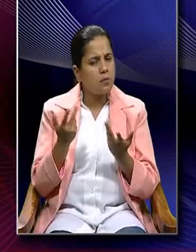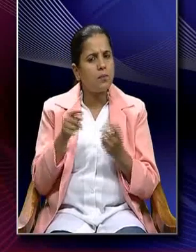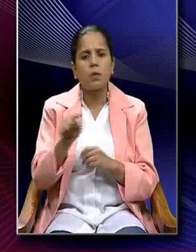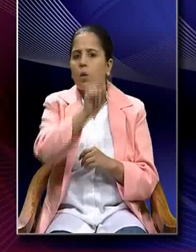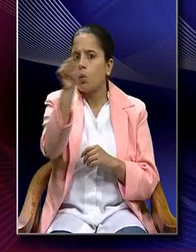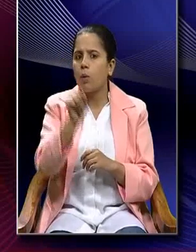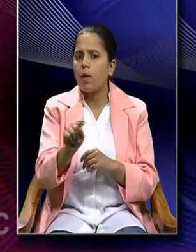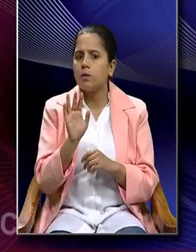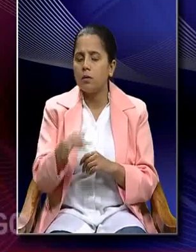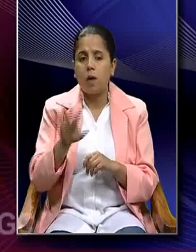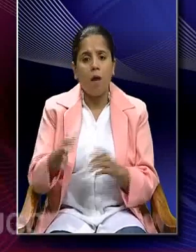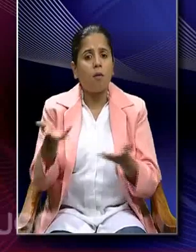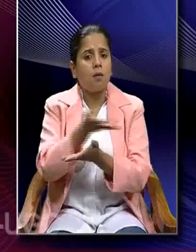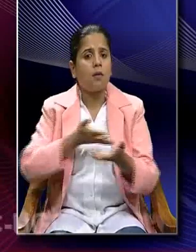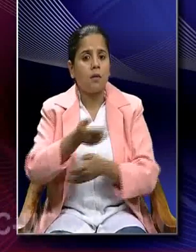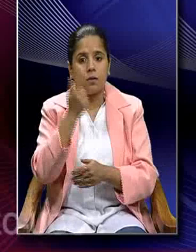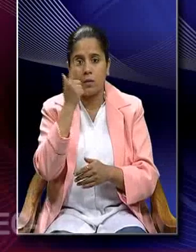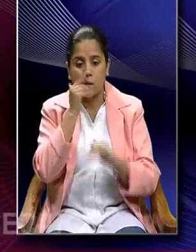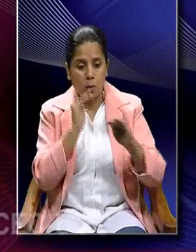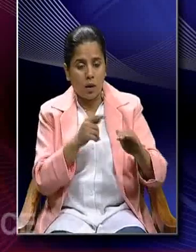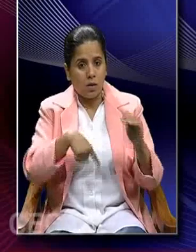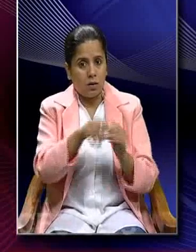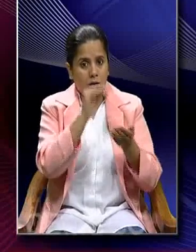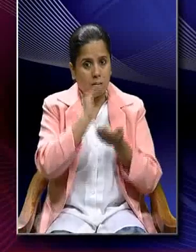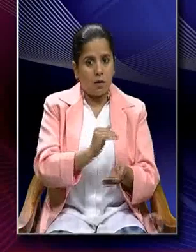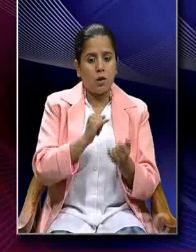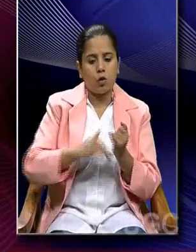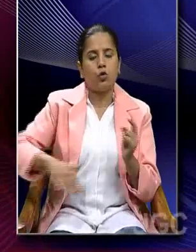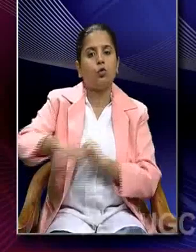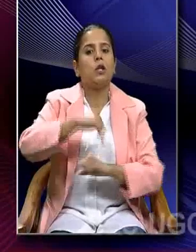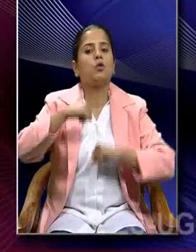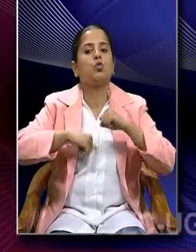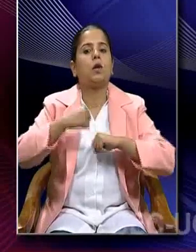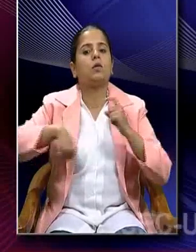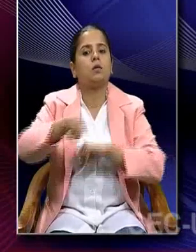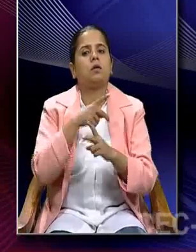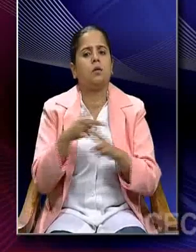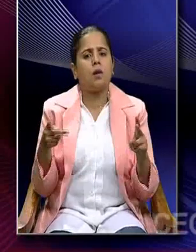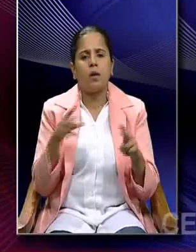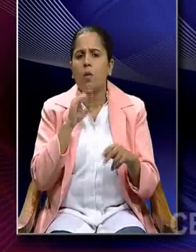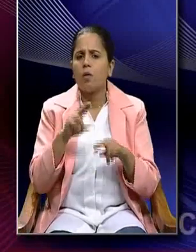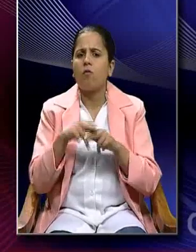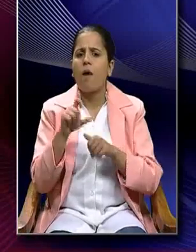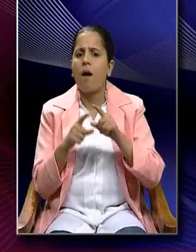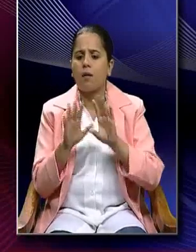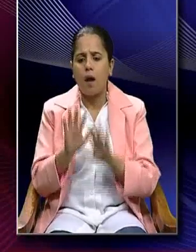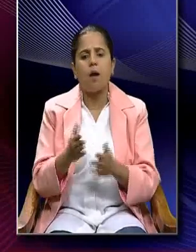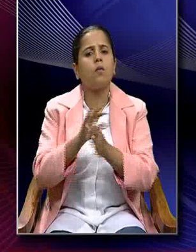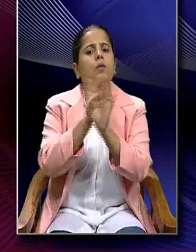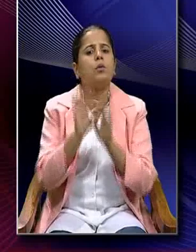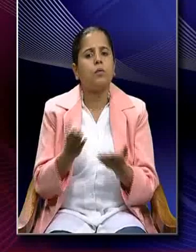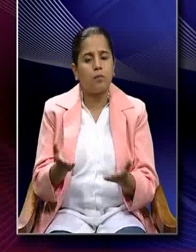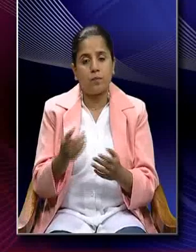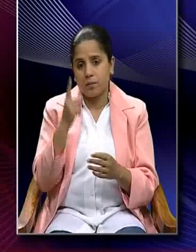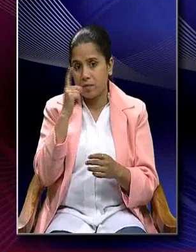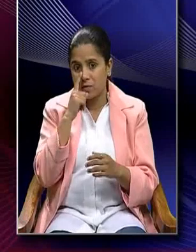raising when we are discussing the girl child and social structure is the fact that the